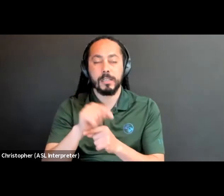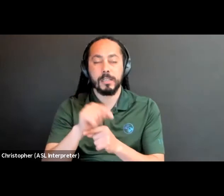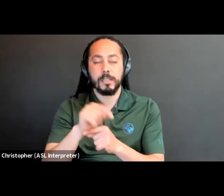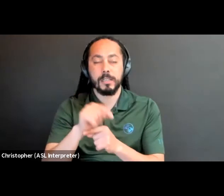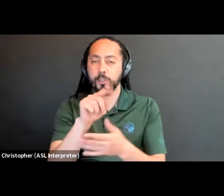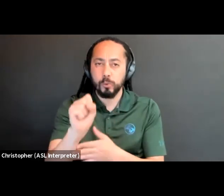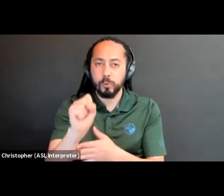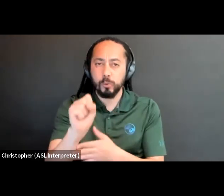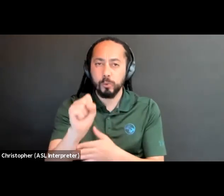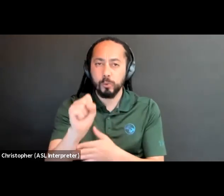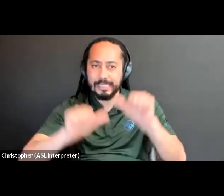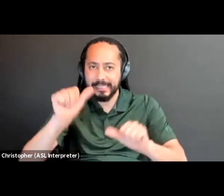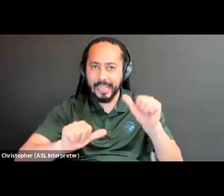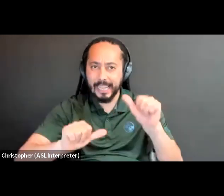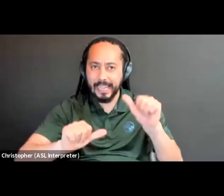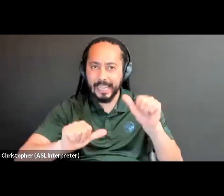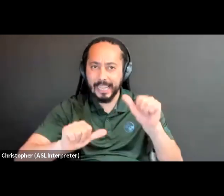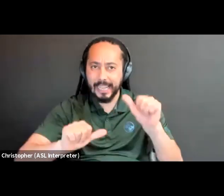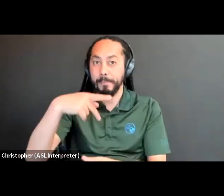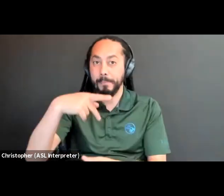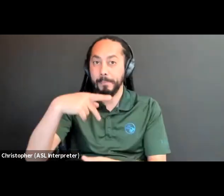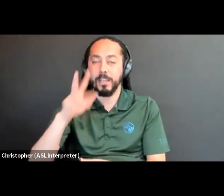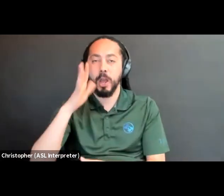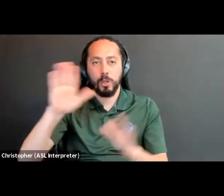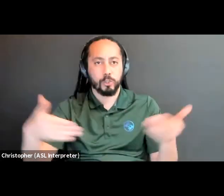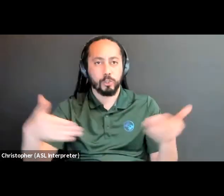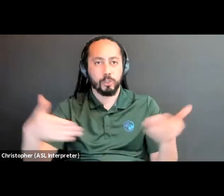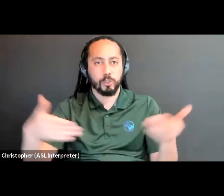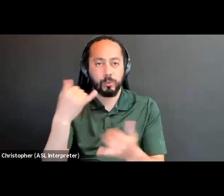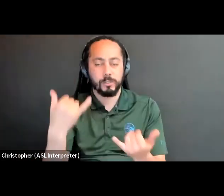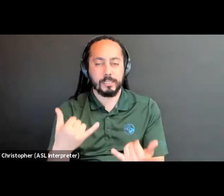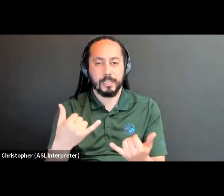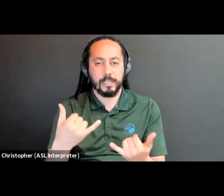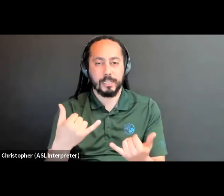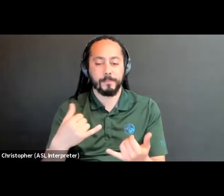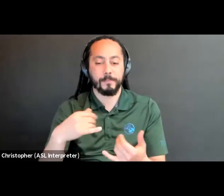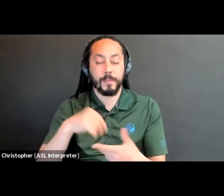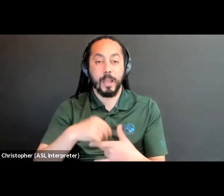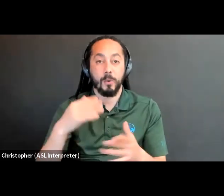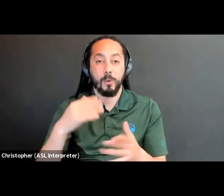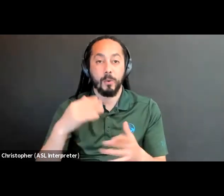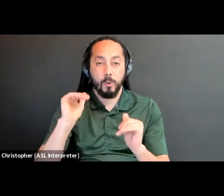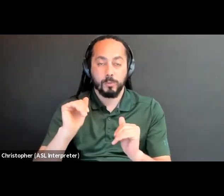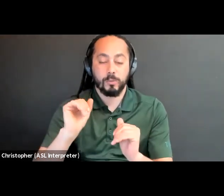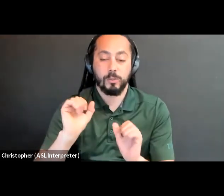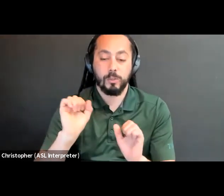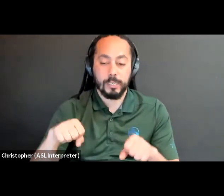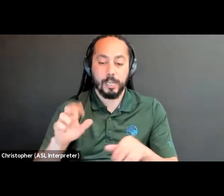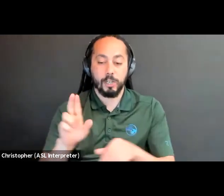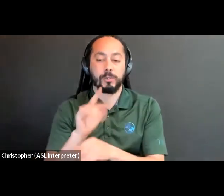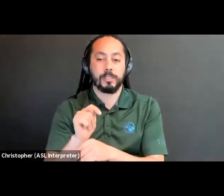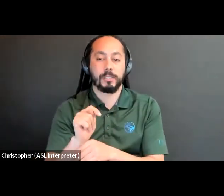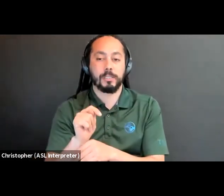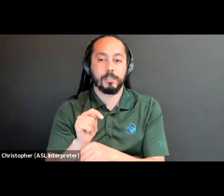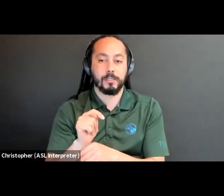forth, we're going to introduce you to it today in the hopes that you might be able to use it to get underneath